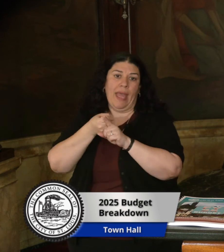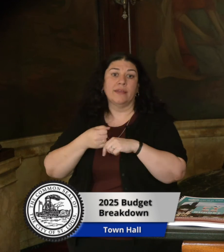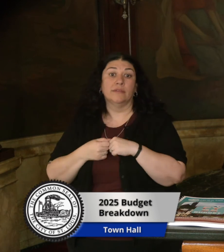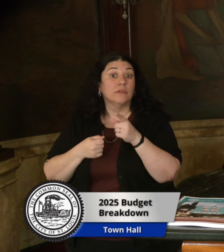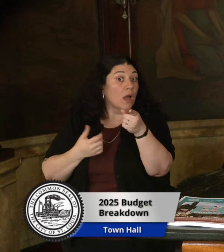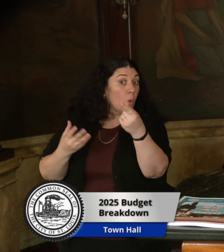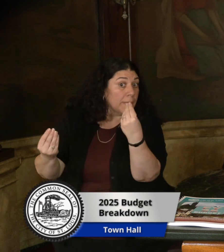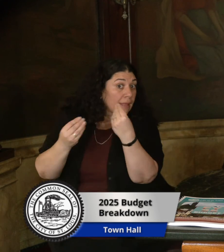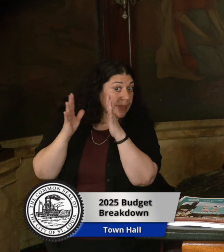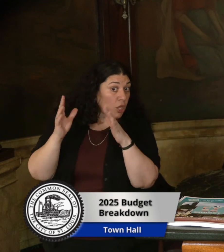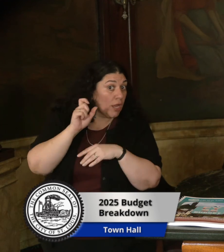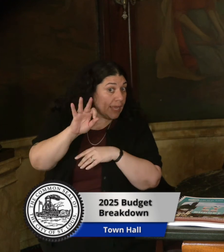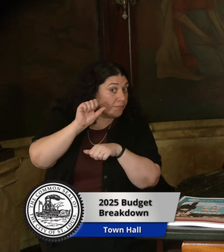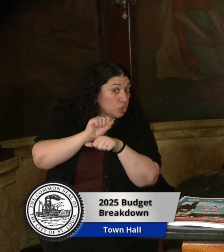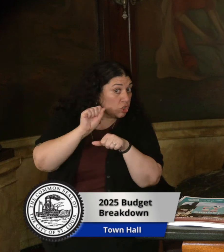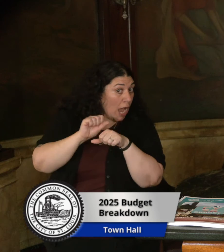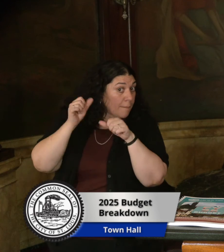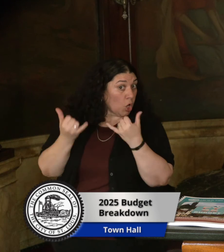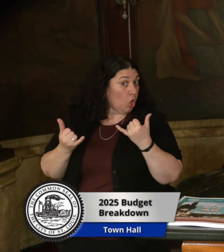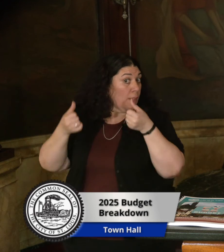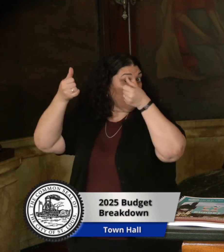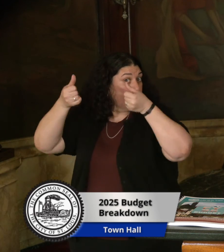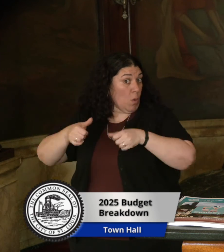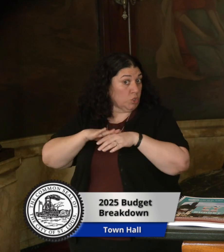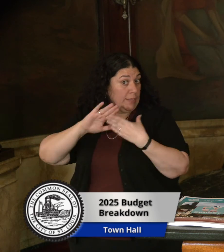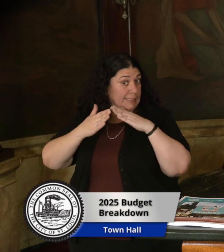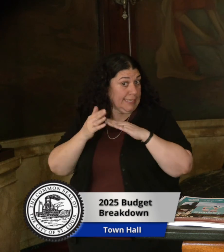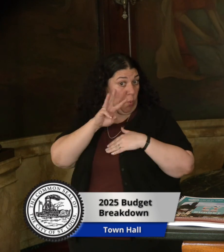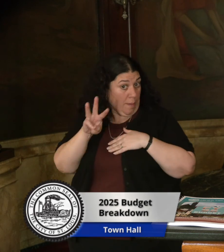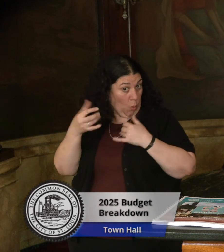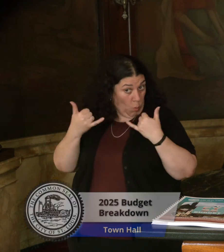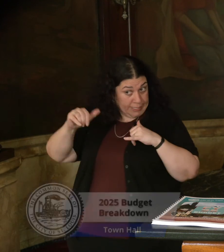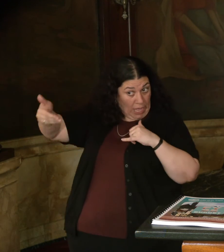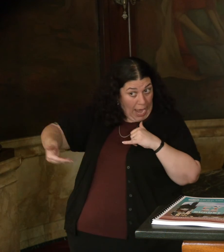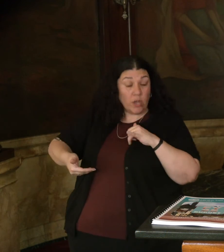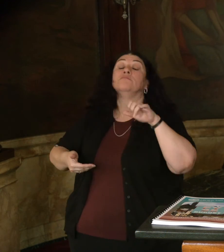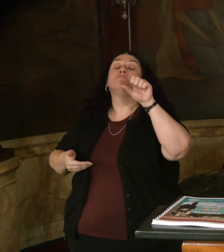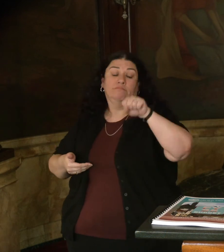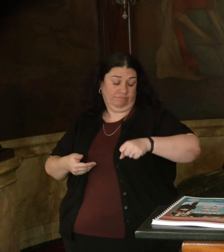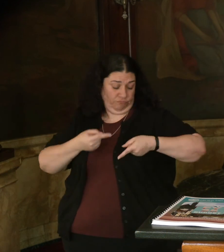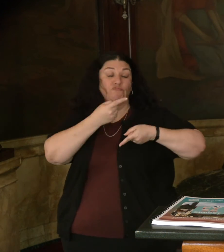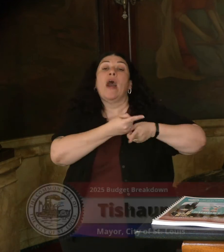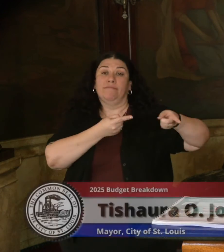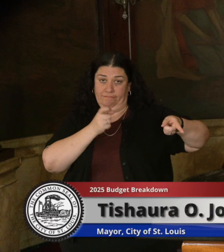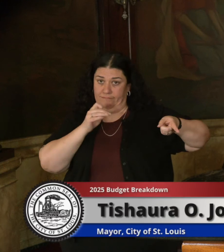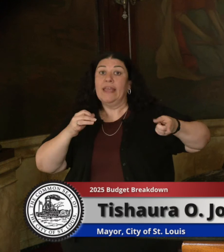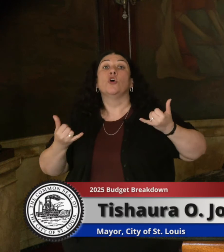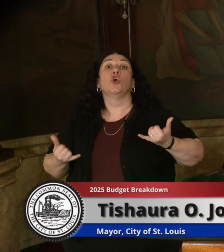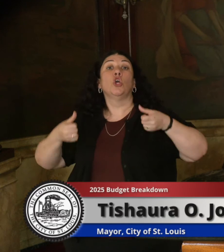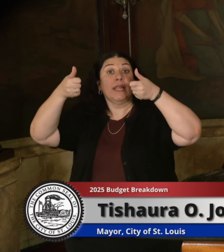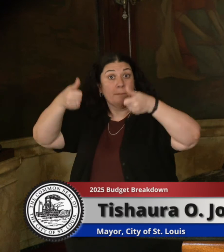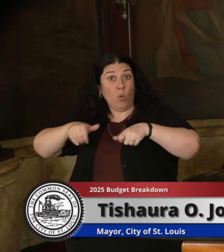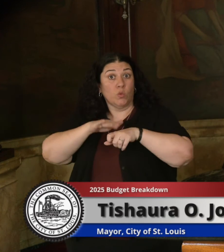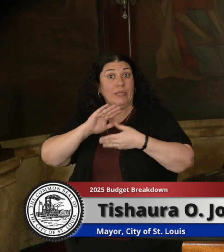just to be clear, if a job is currently posted on the city's website, we're still hiring for it? Yes, if a job is currently posted on the